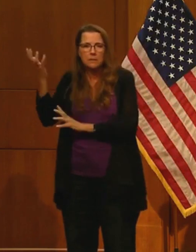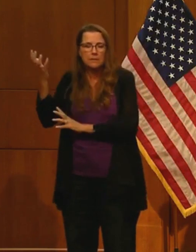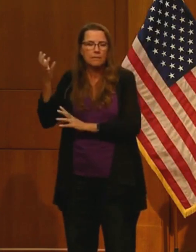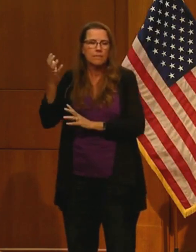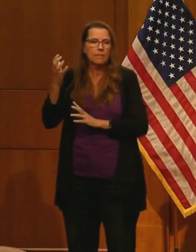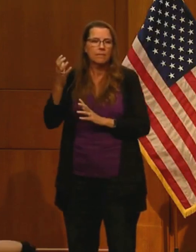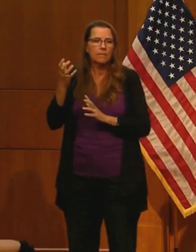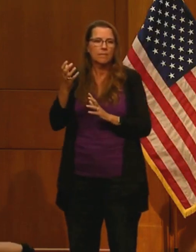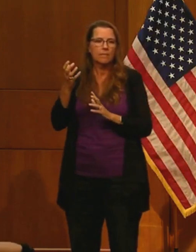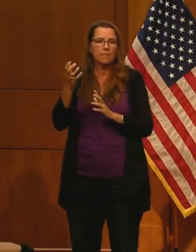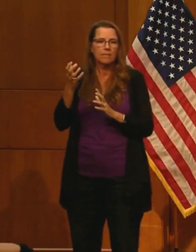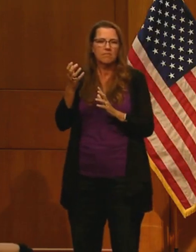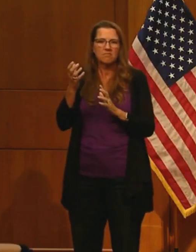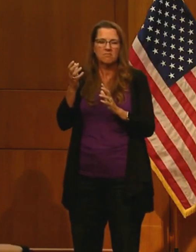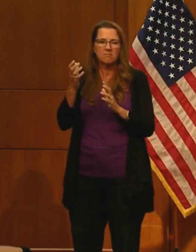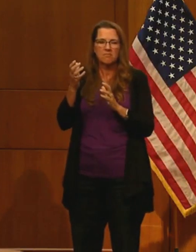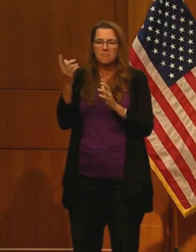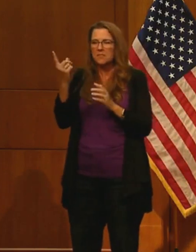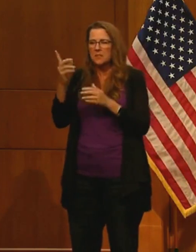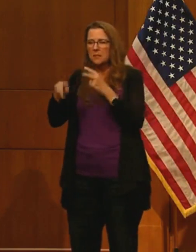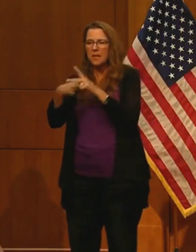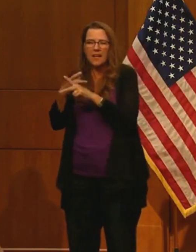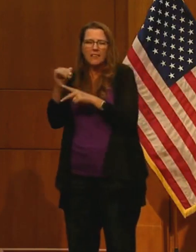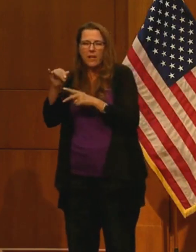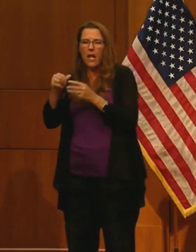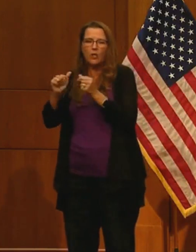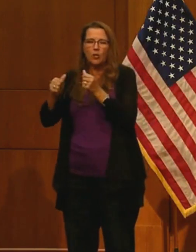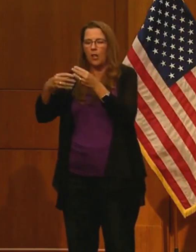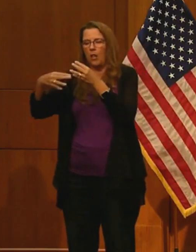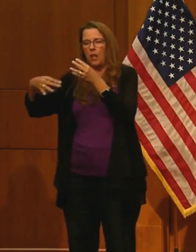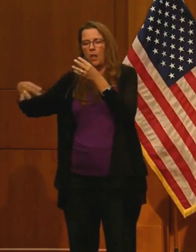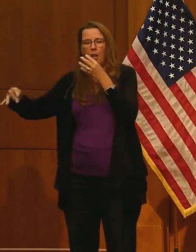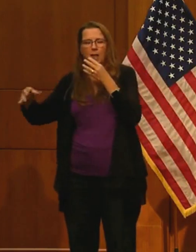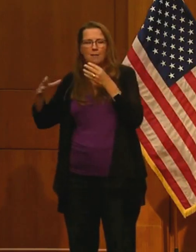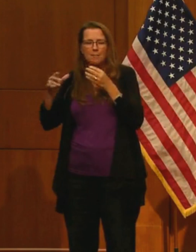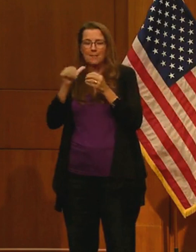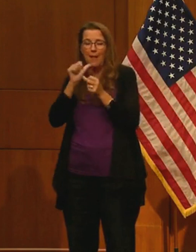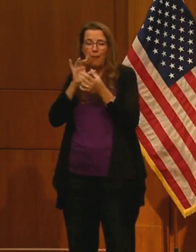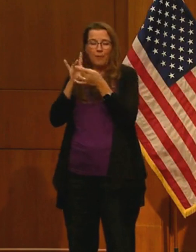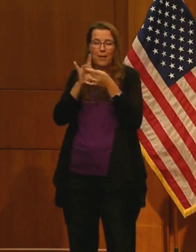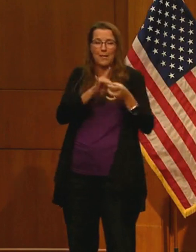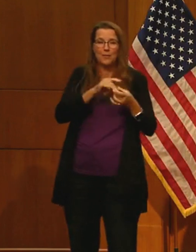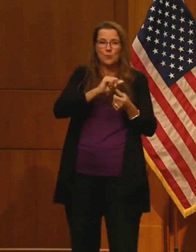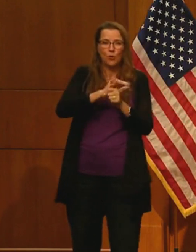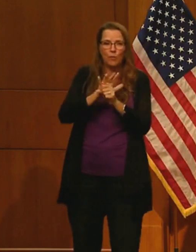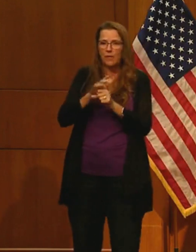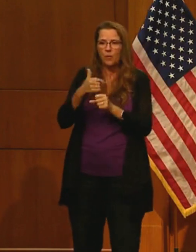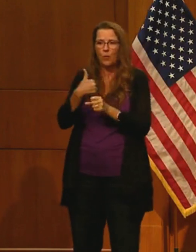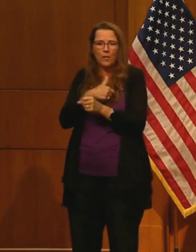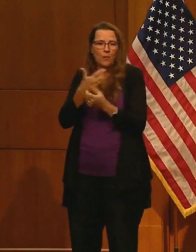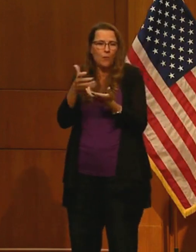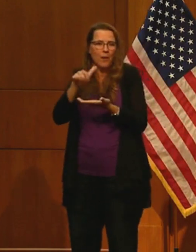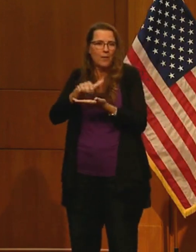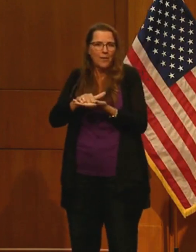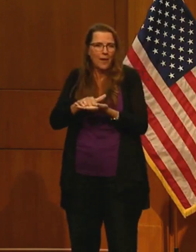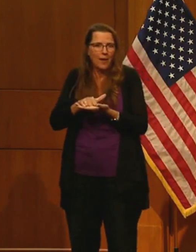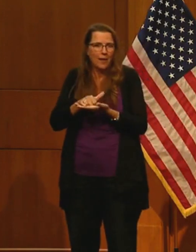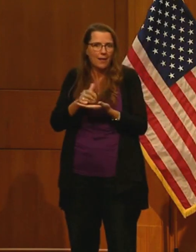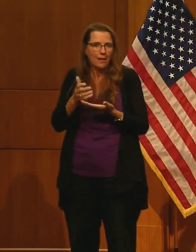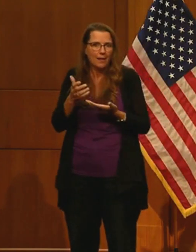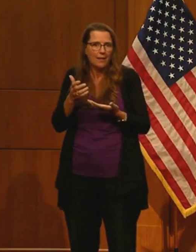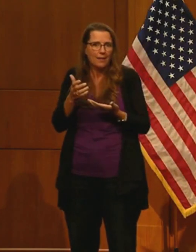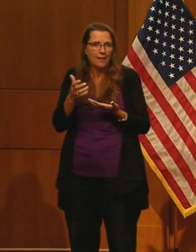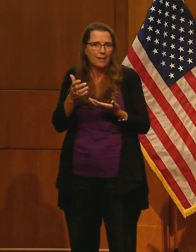control. They may have some type of infection. I mean, I could go on, and we don't want to get to that point, to the point